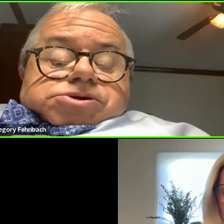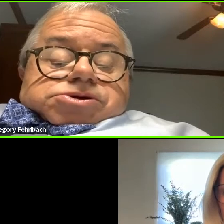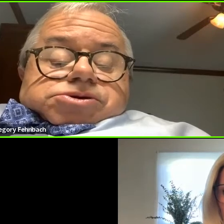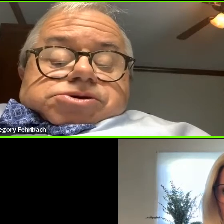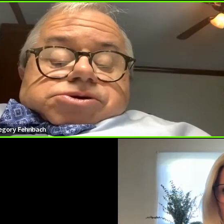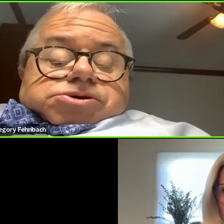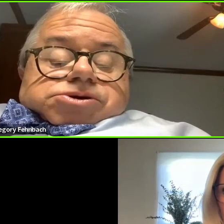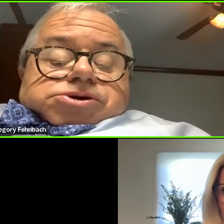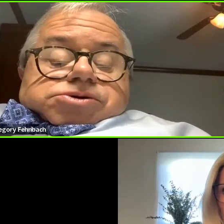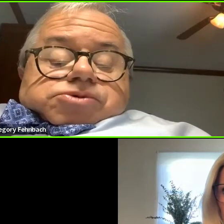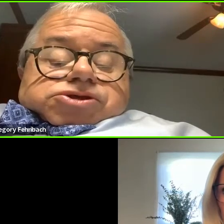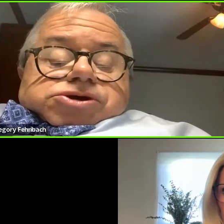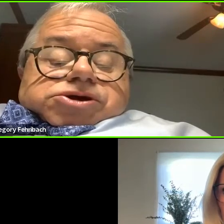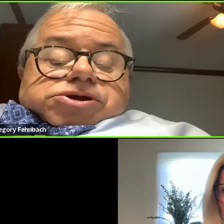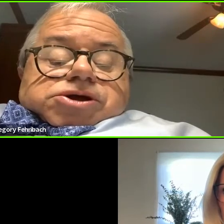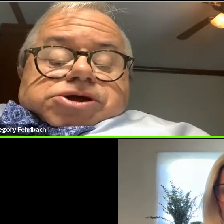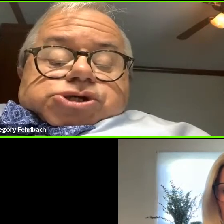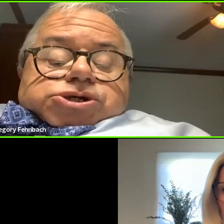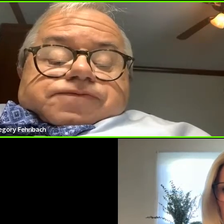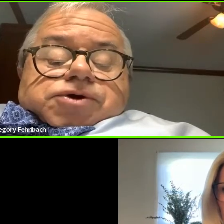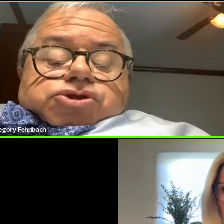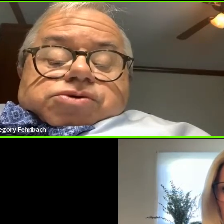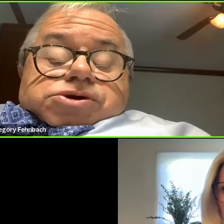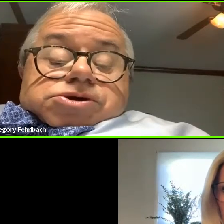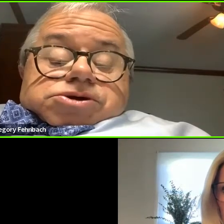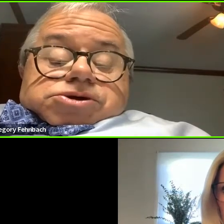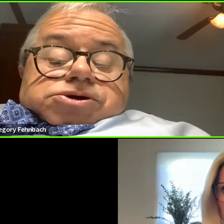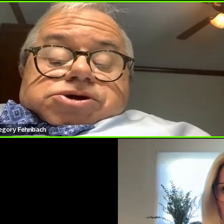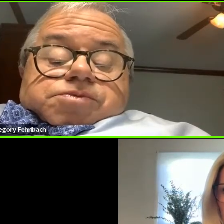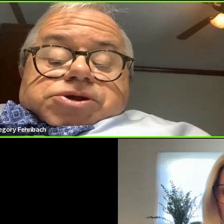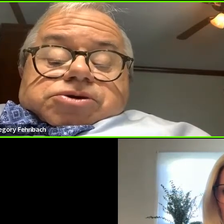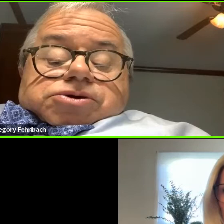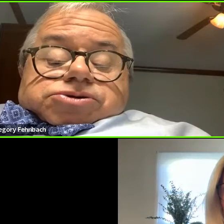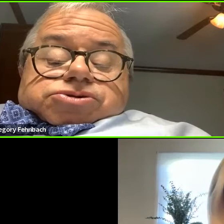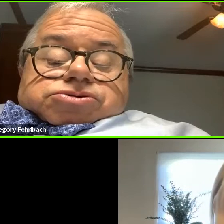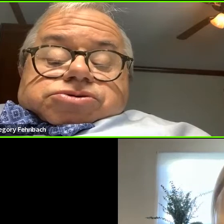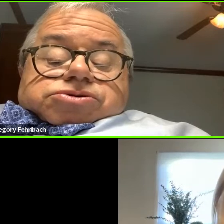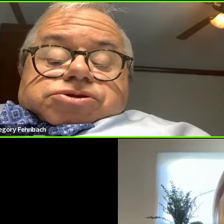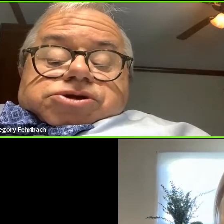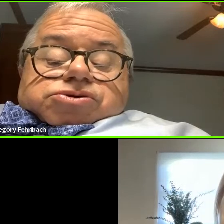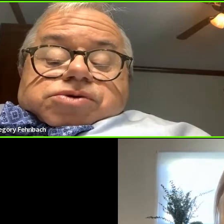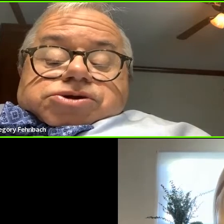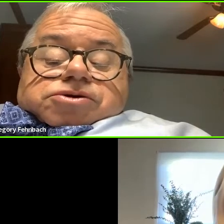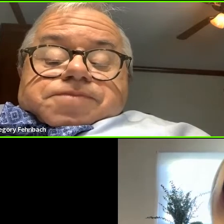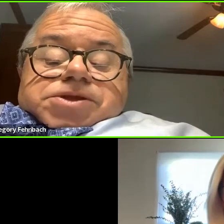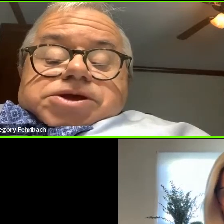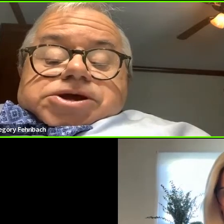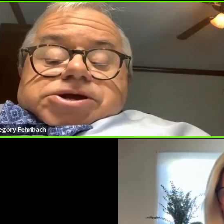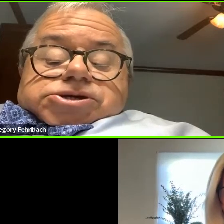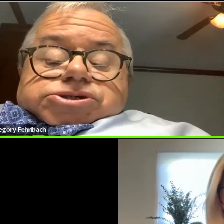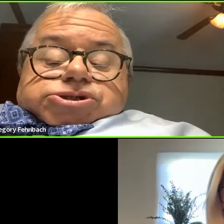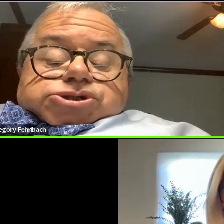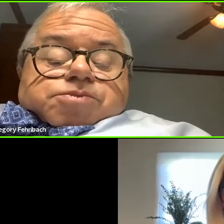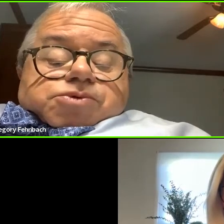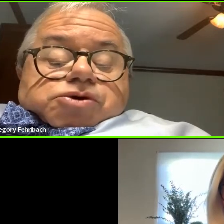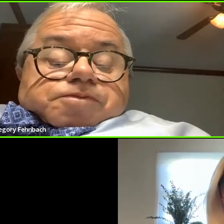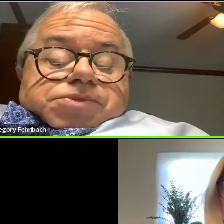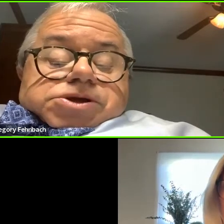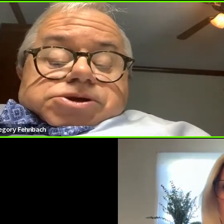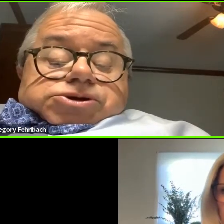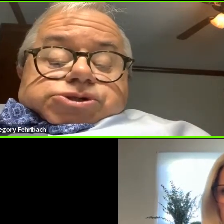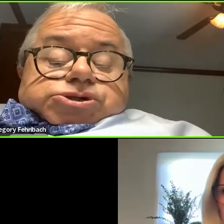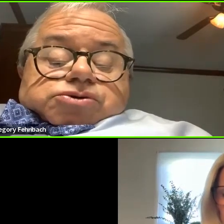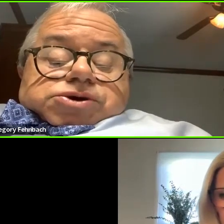Disrupting with the NIH Advisory Committee on the Director ADC